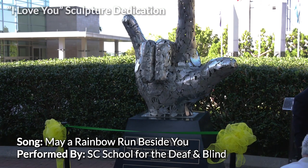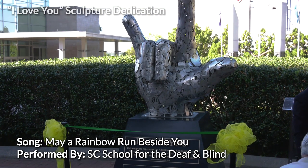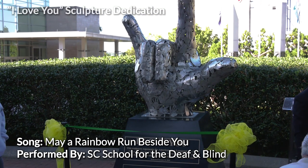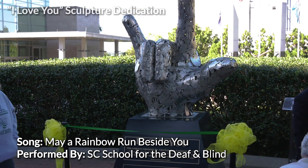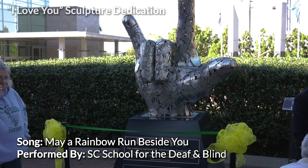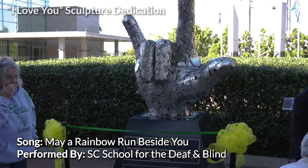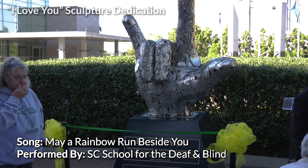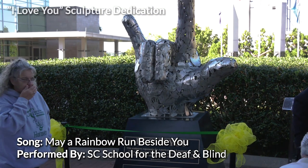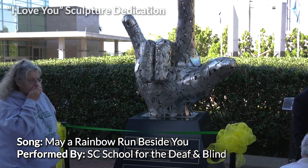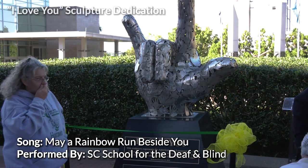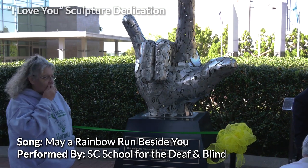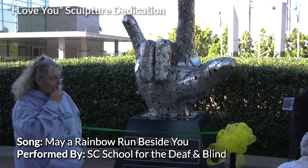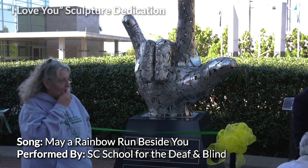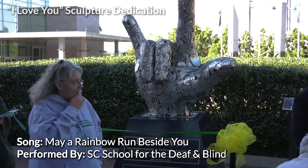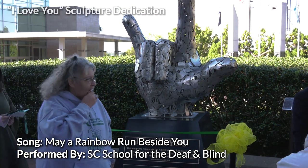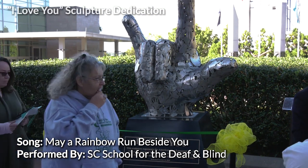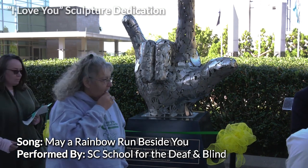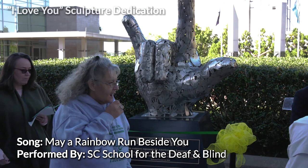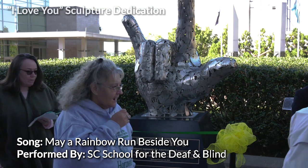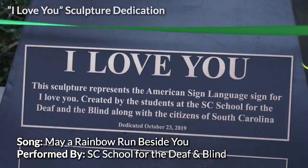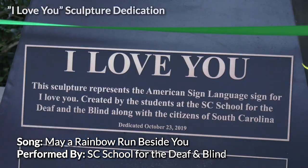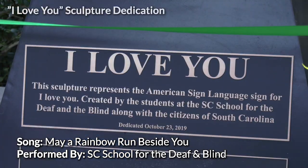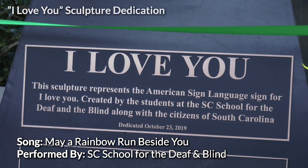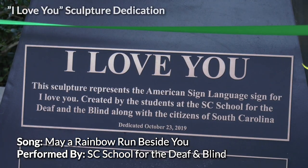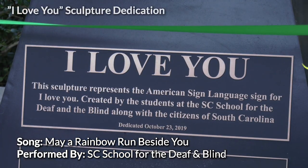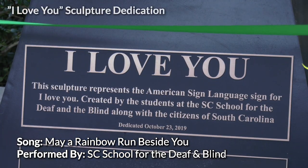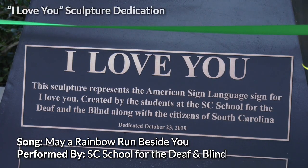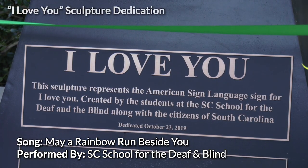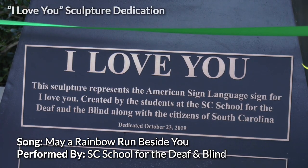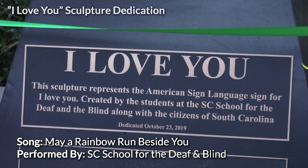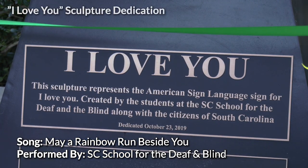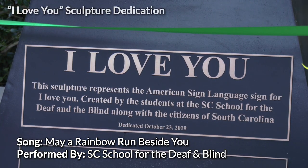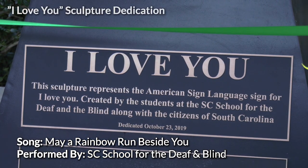build your heart each day,